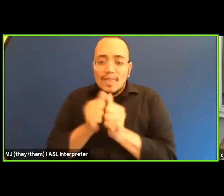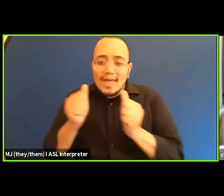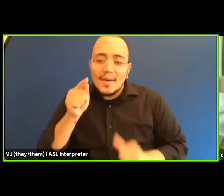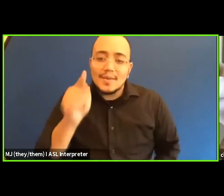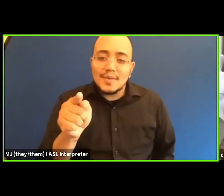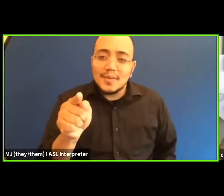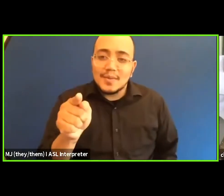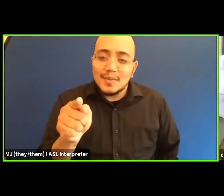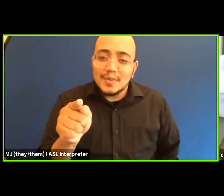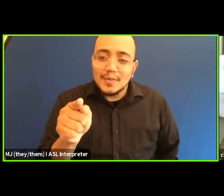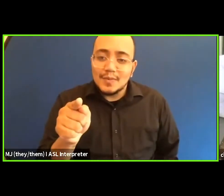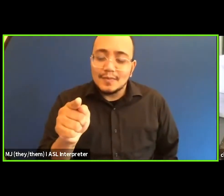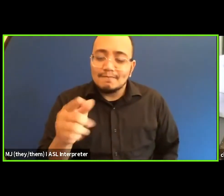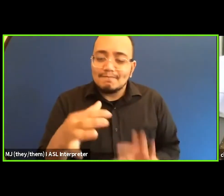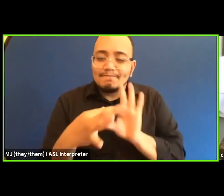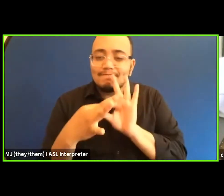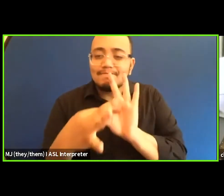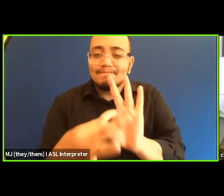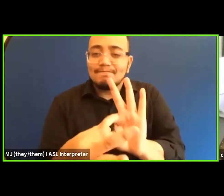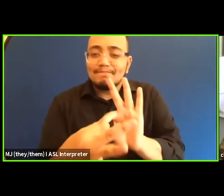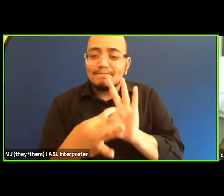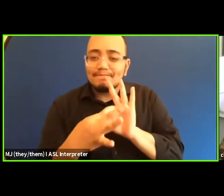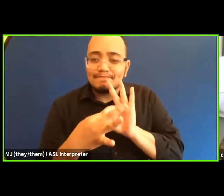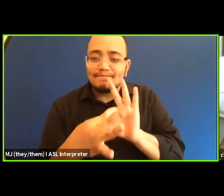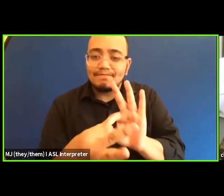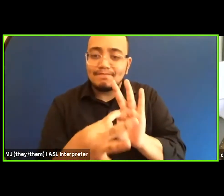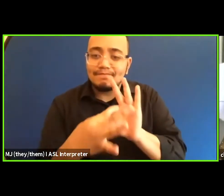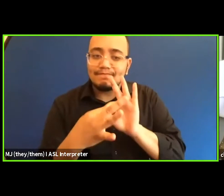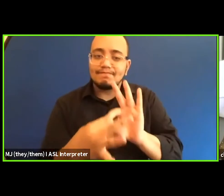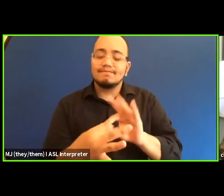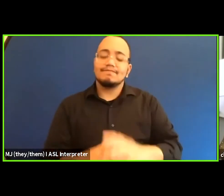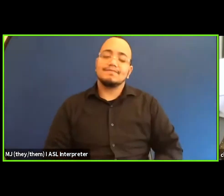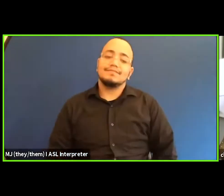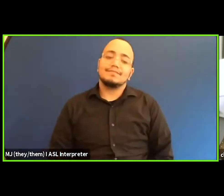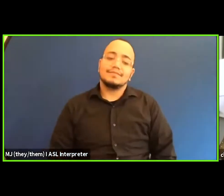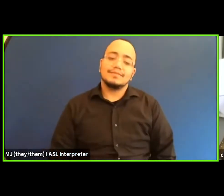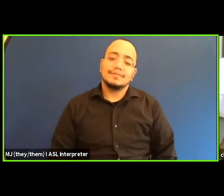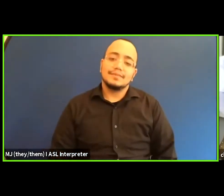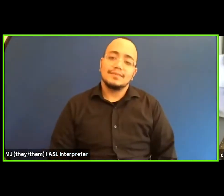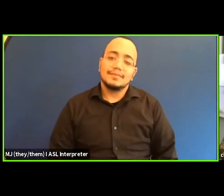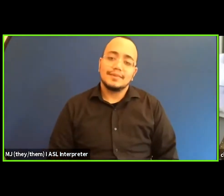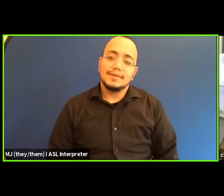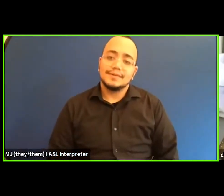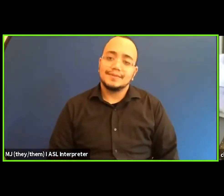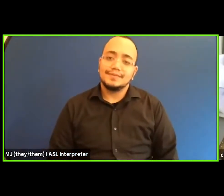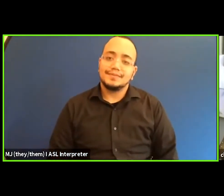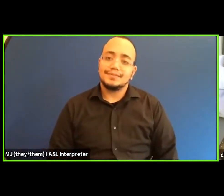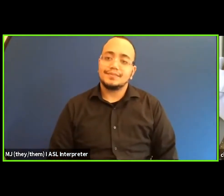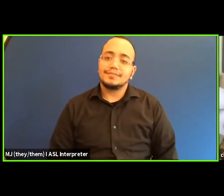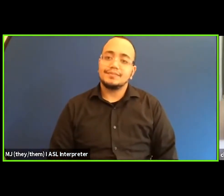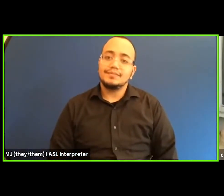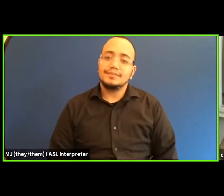me without you, your body. Speak to your body and come back to your body, your head.